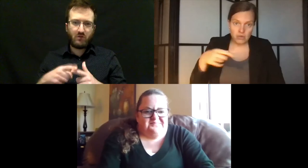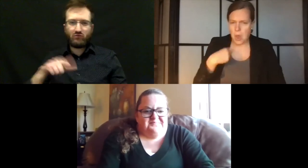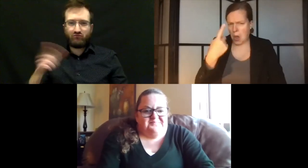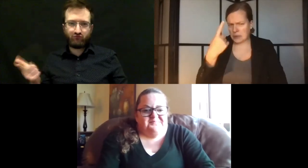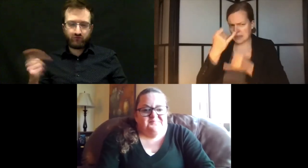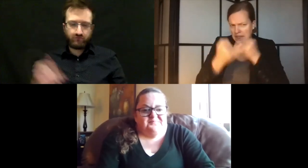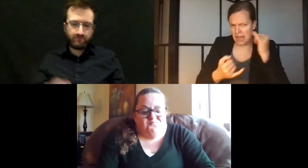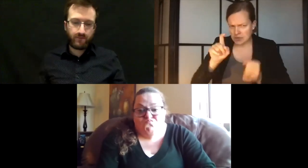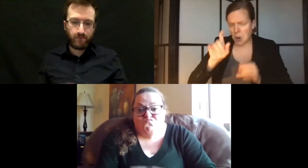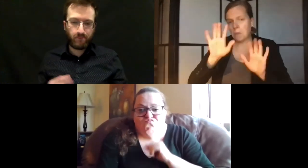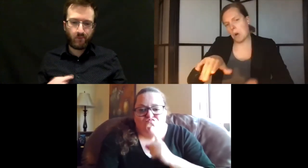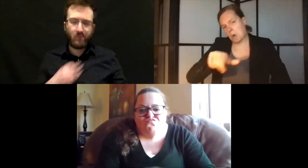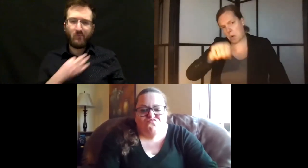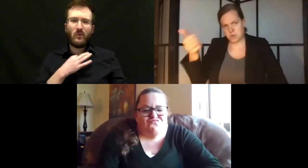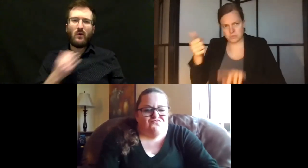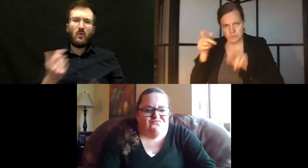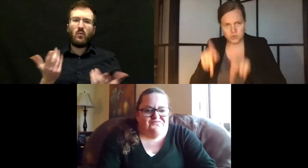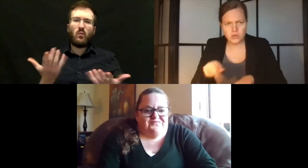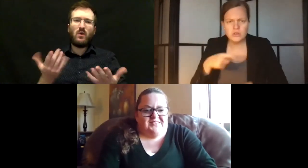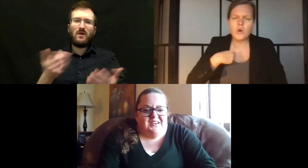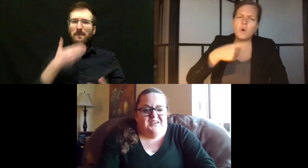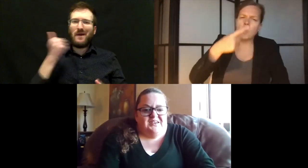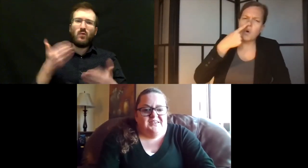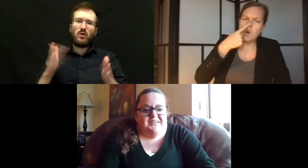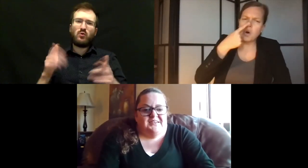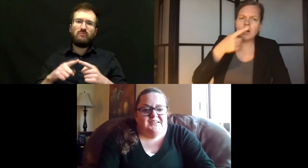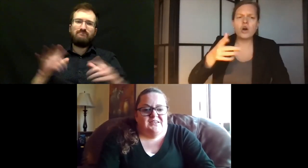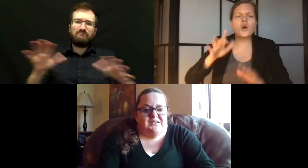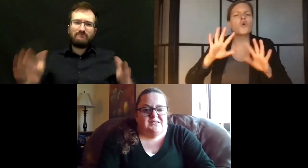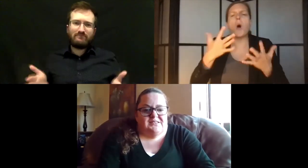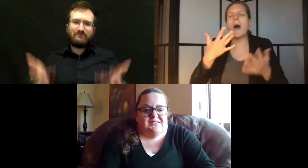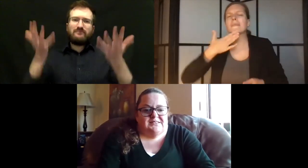that's very important. On to my next question.